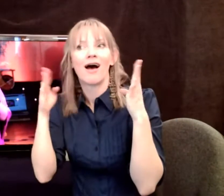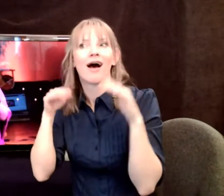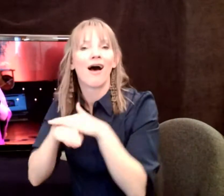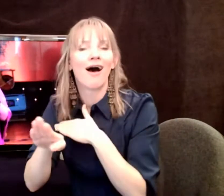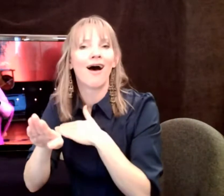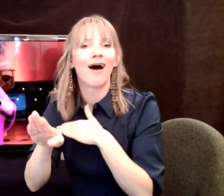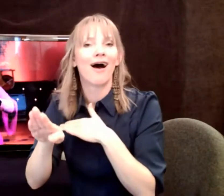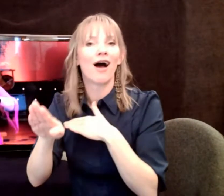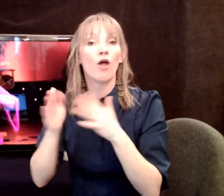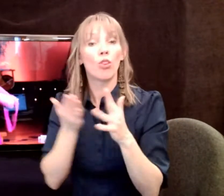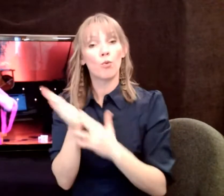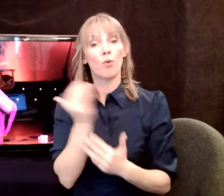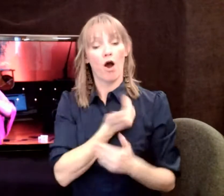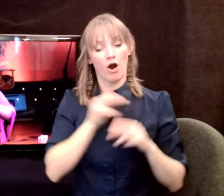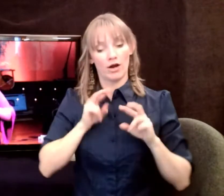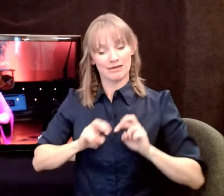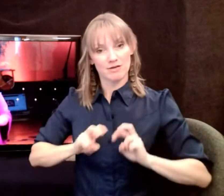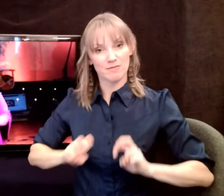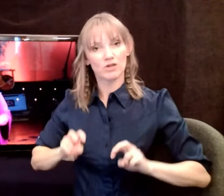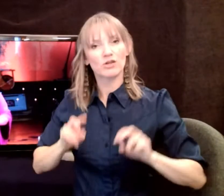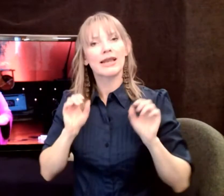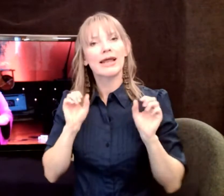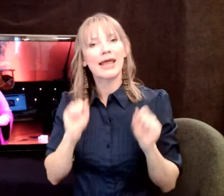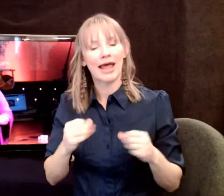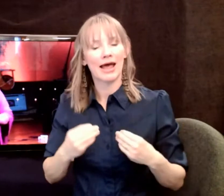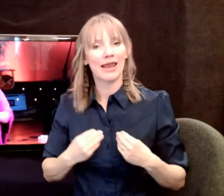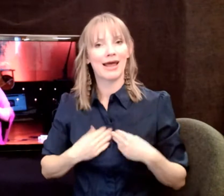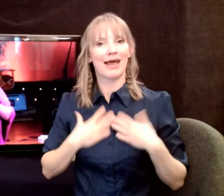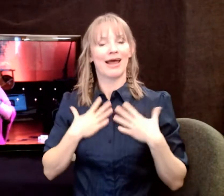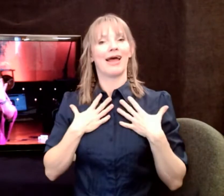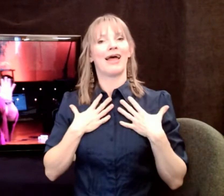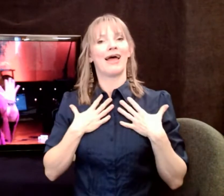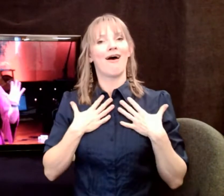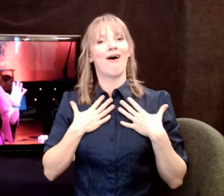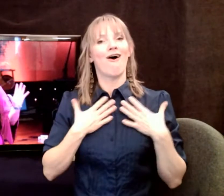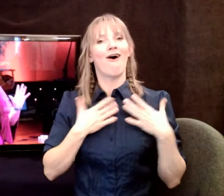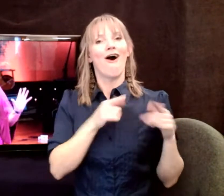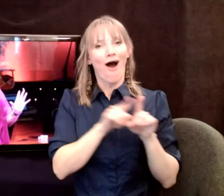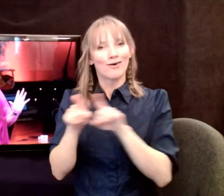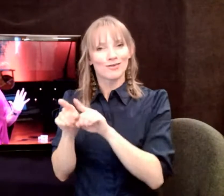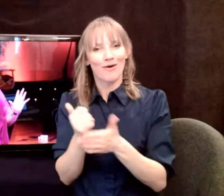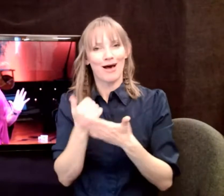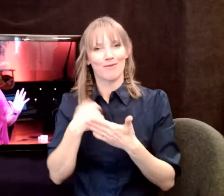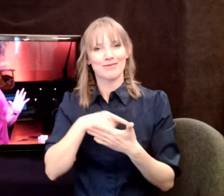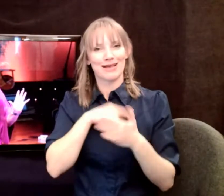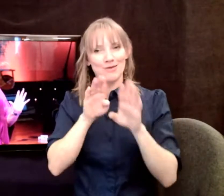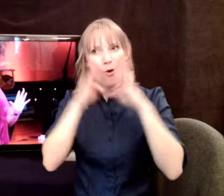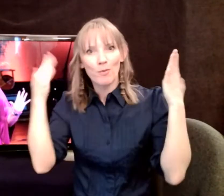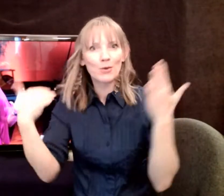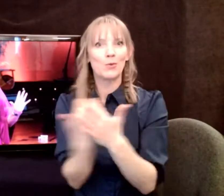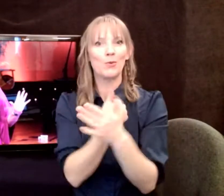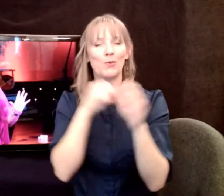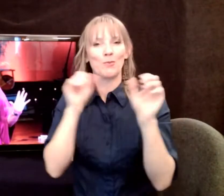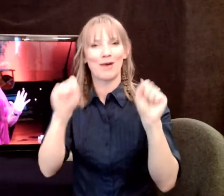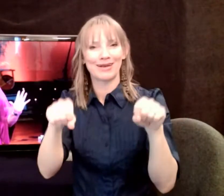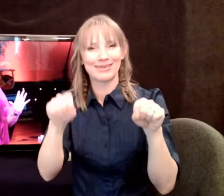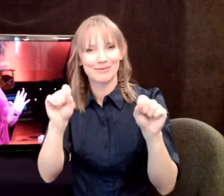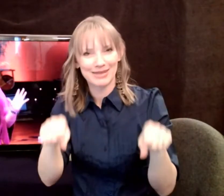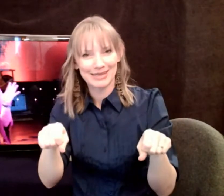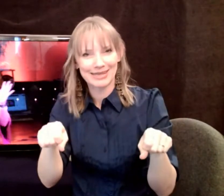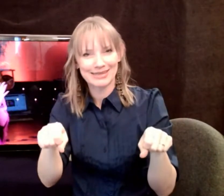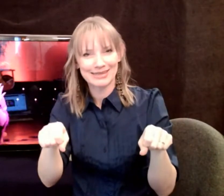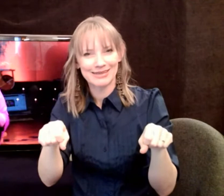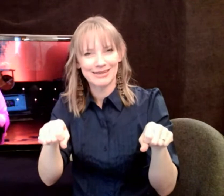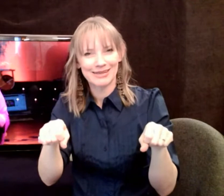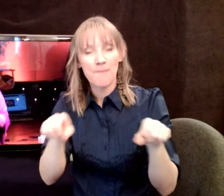introspection, we can be inspired, which also opens us up to greater possibilities. But the